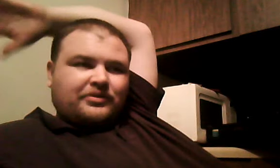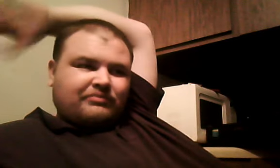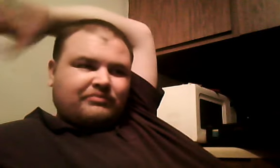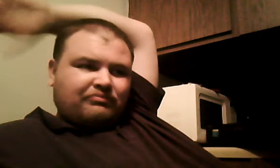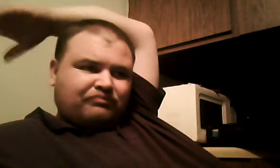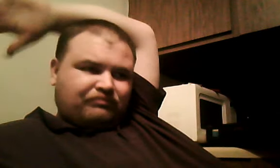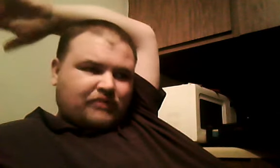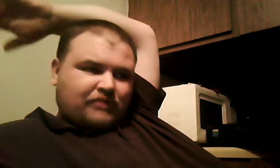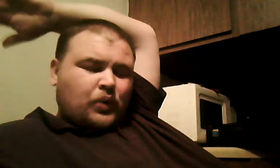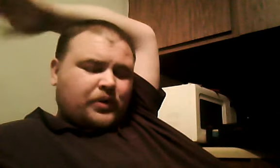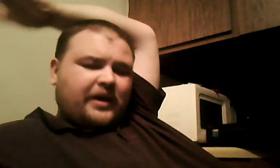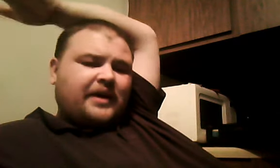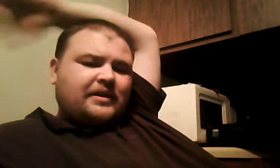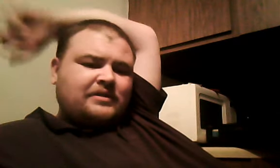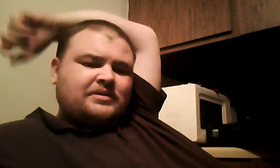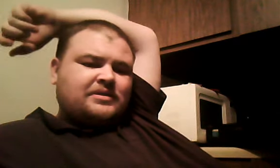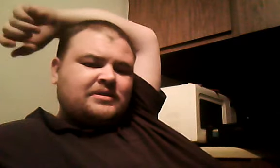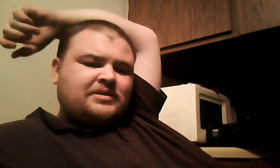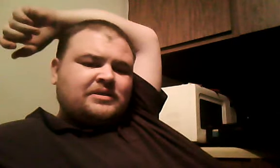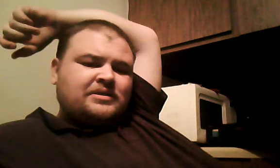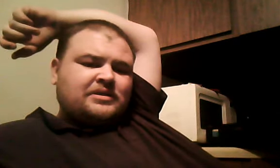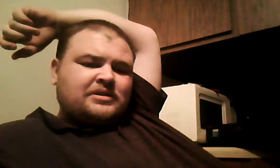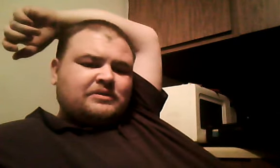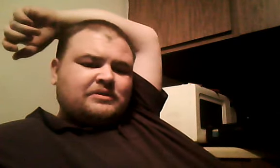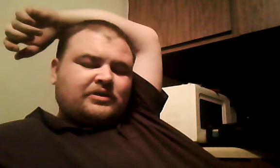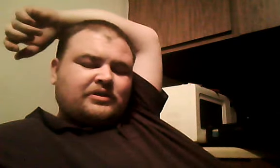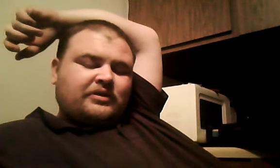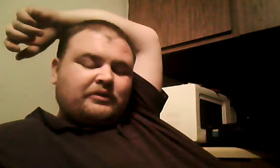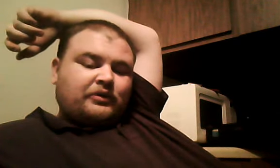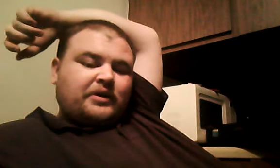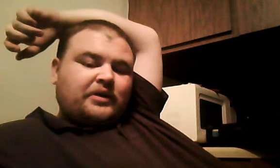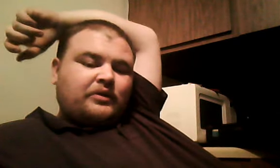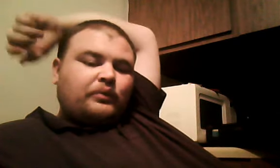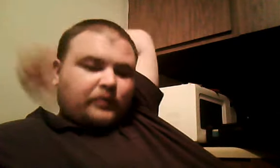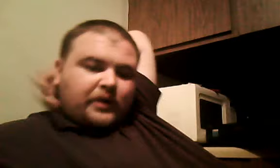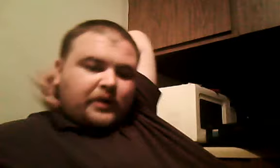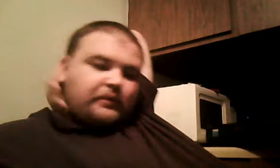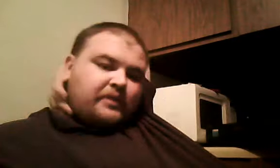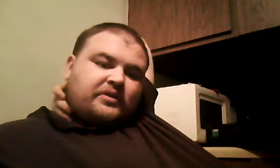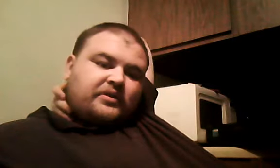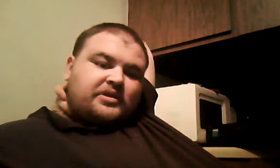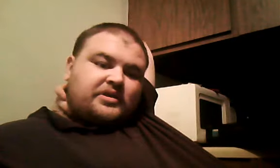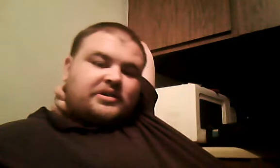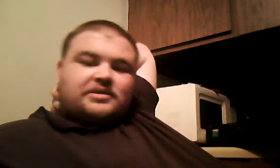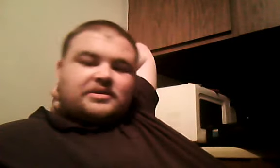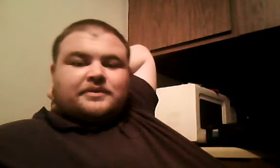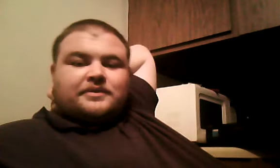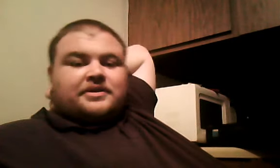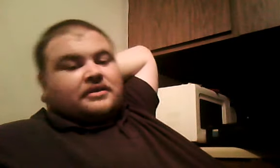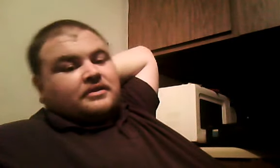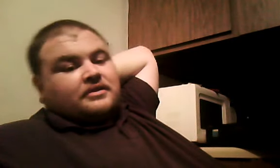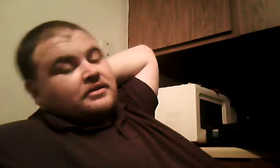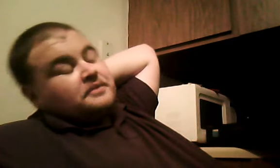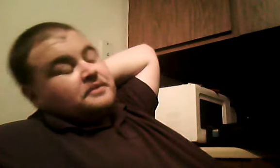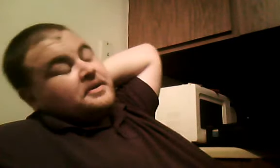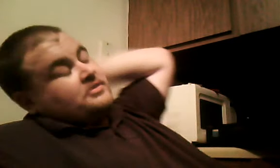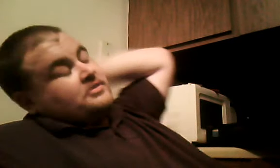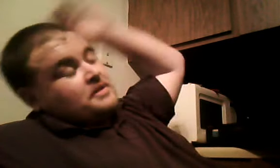Impact was... Okay. It wasn't nothing great. No great wrestling tonight. I mean, nothing compared to that